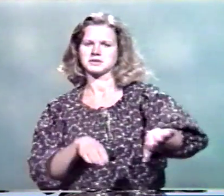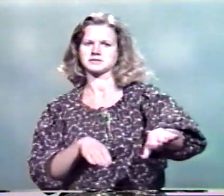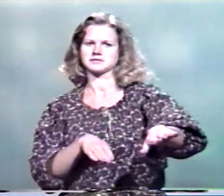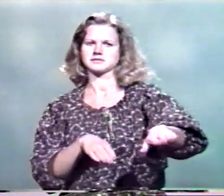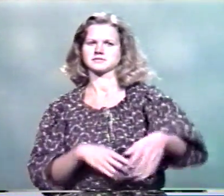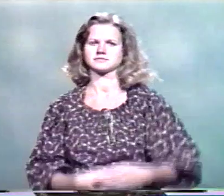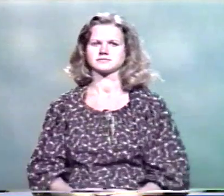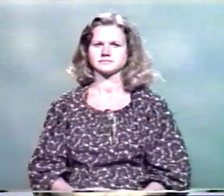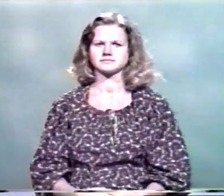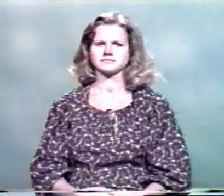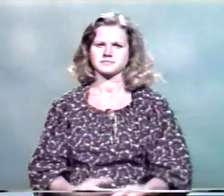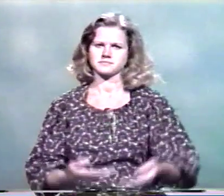Bet.